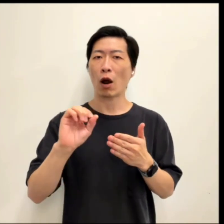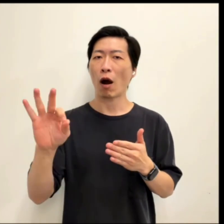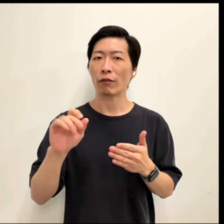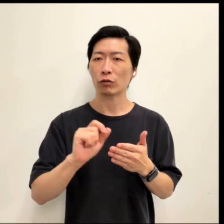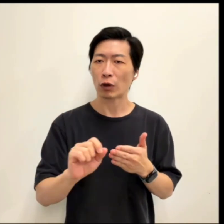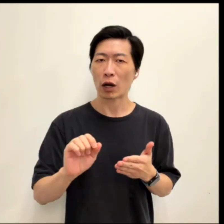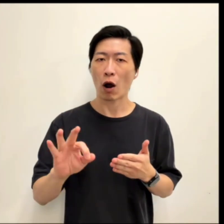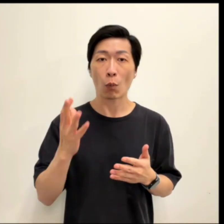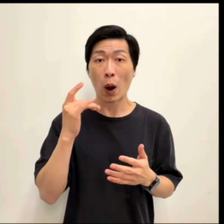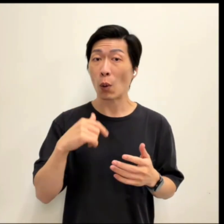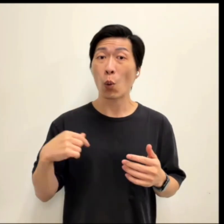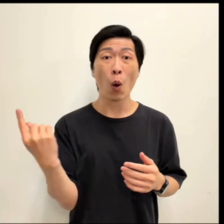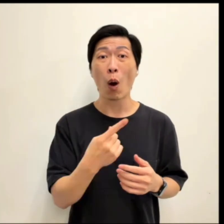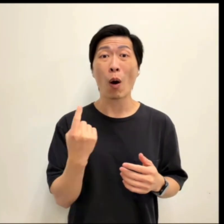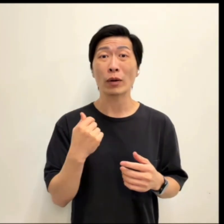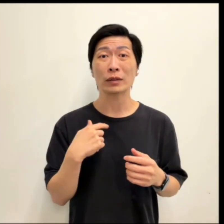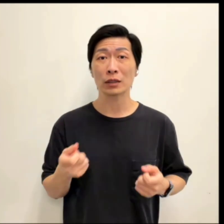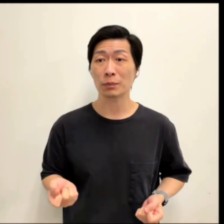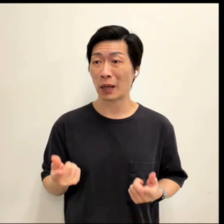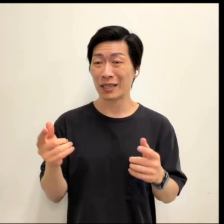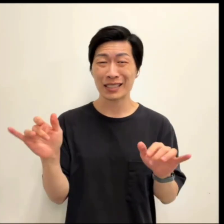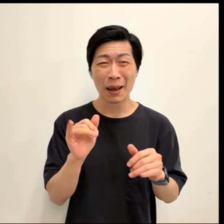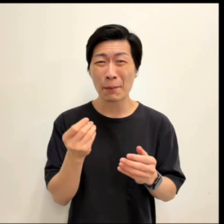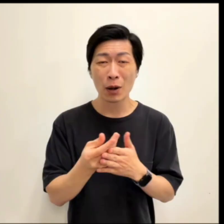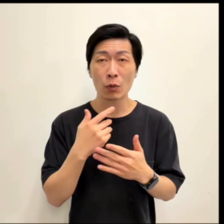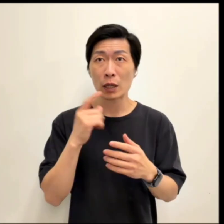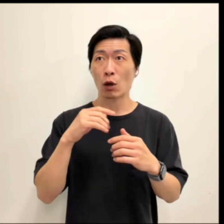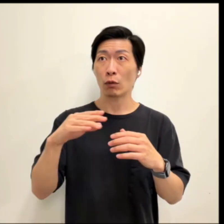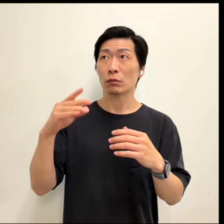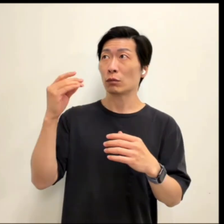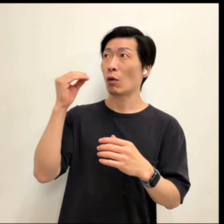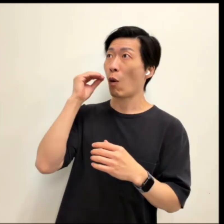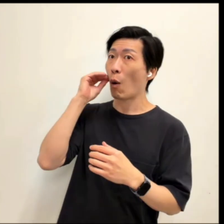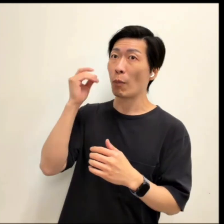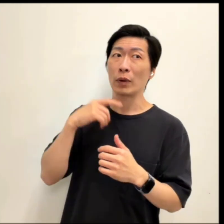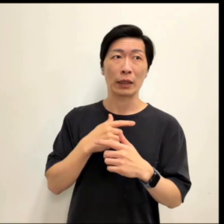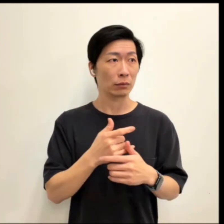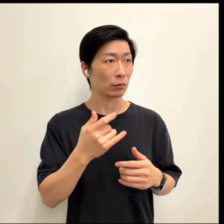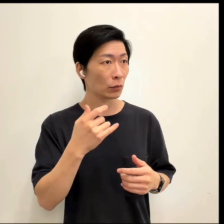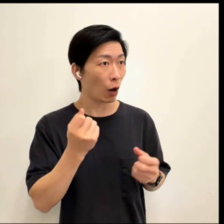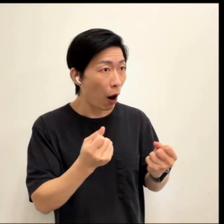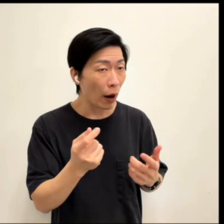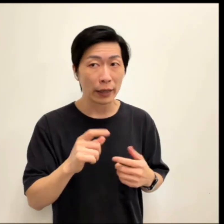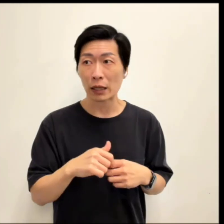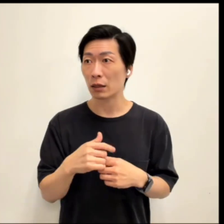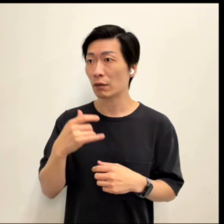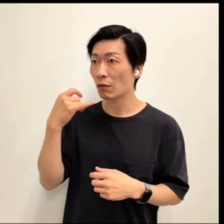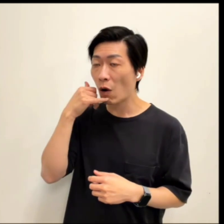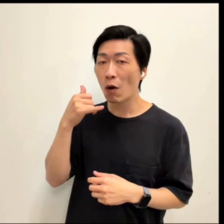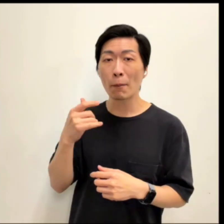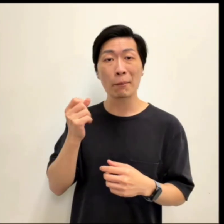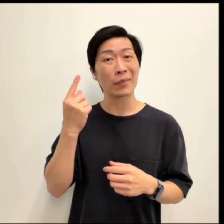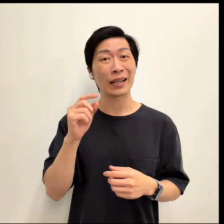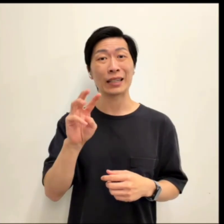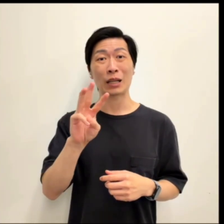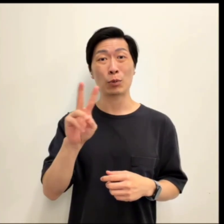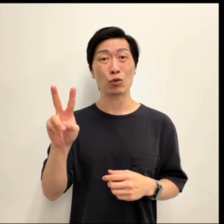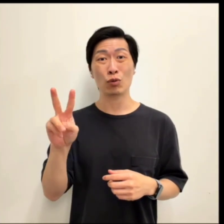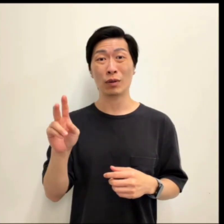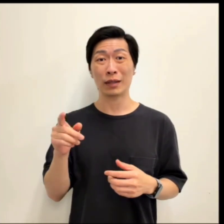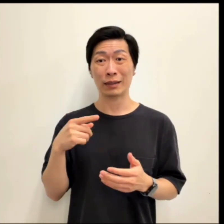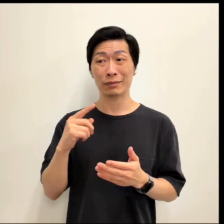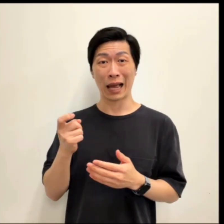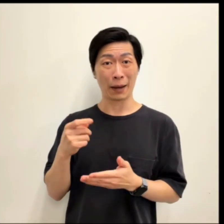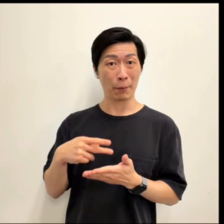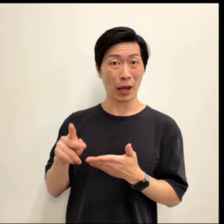into write-offs. Because at the end of the day, we are all spending money on the same things. We all need a roof over our head. We all need a car to drive. We all need a cell phone to communicate with people. The